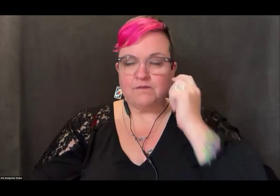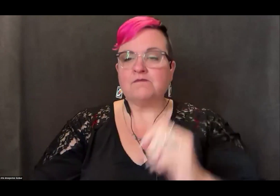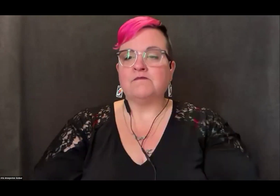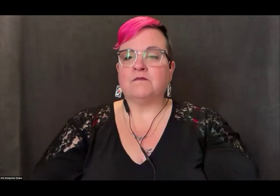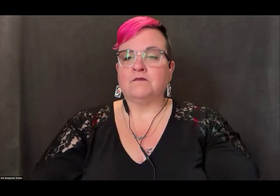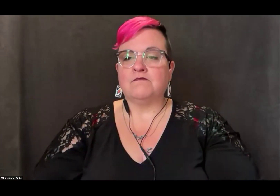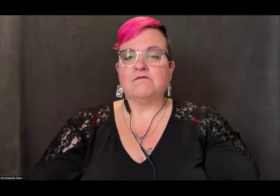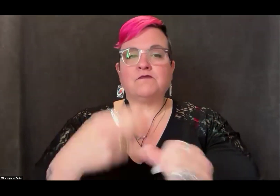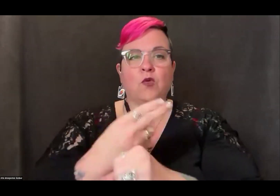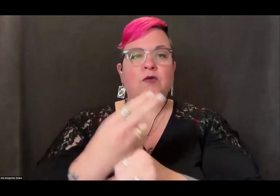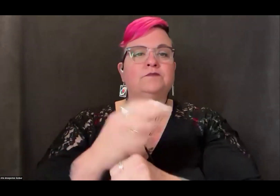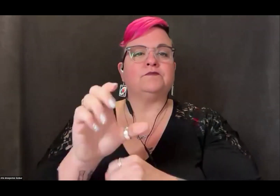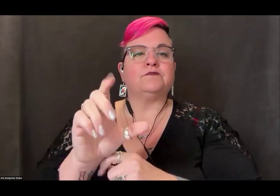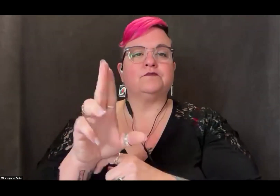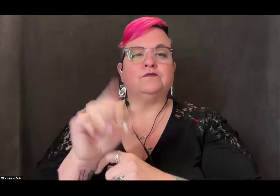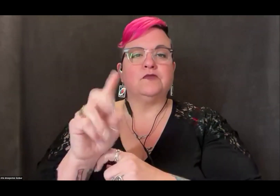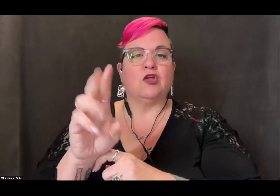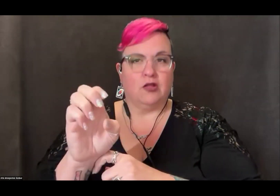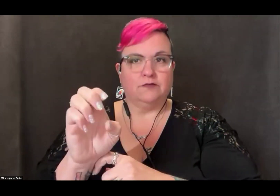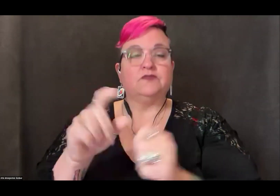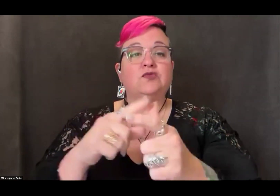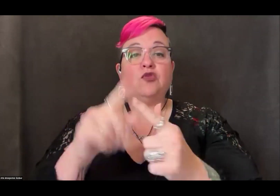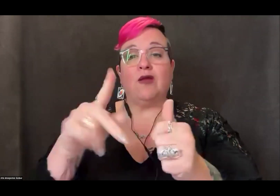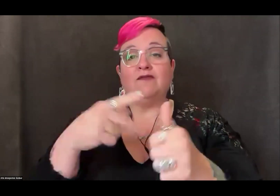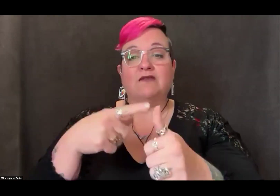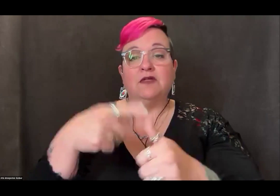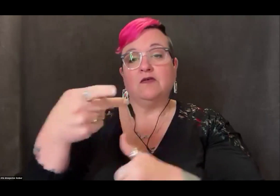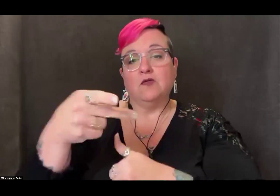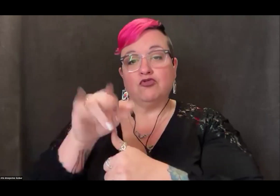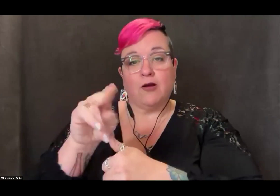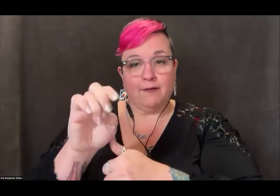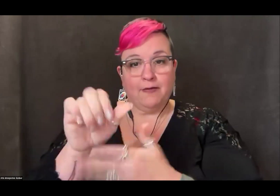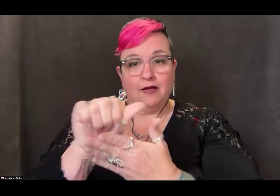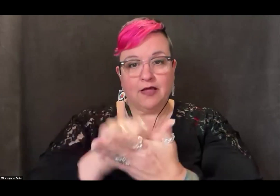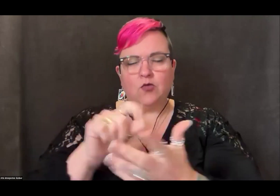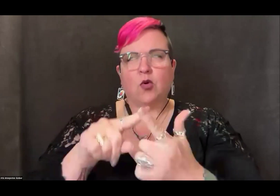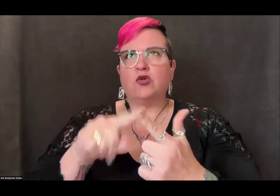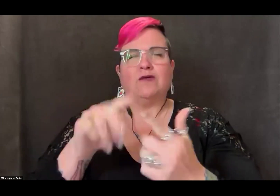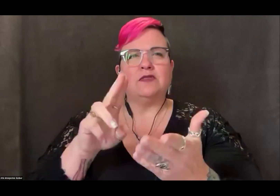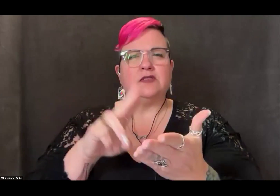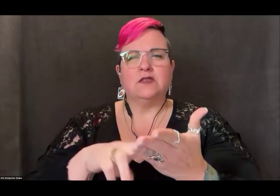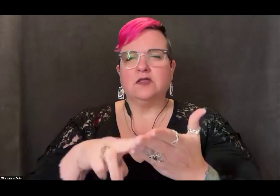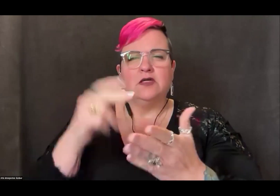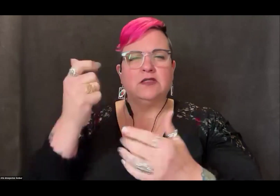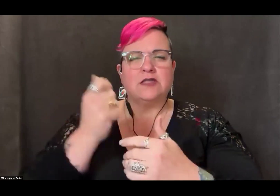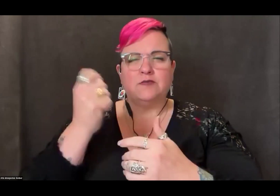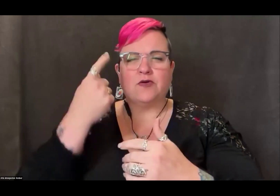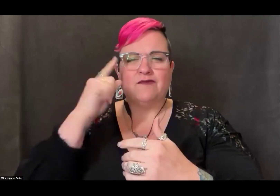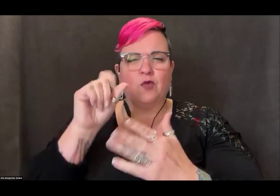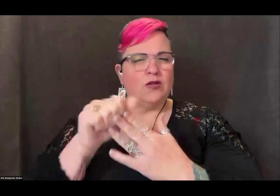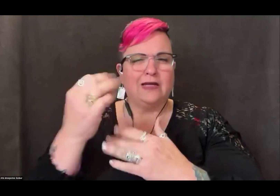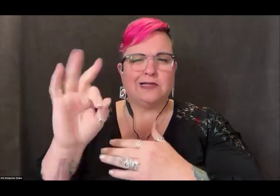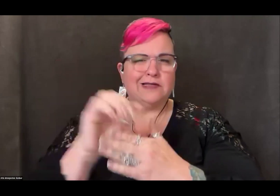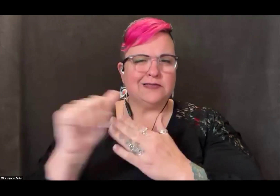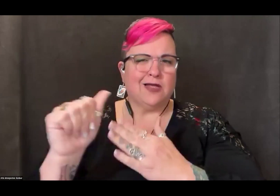you can use Claude. Now you'd have to have a Prime account or subscribe something like 19 or $20 a month.